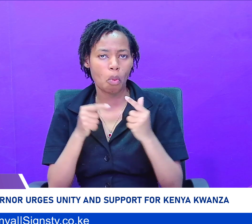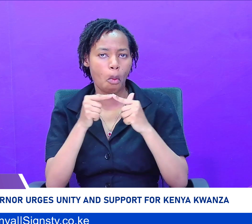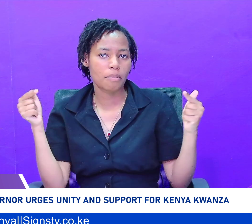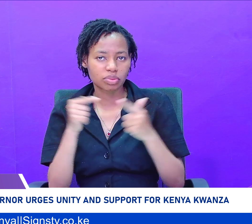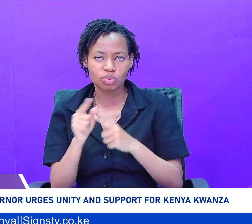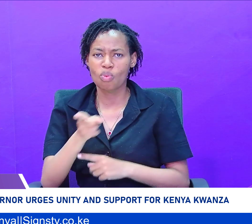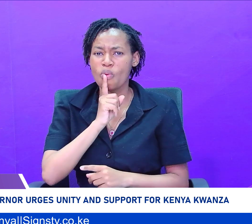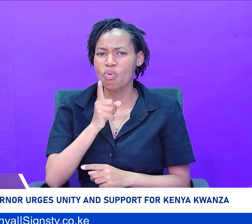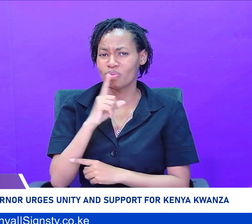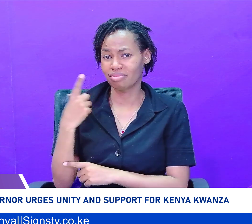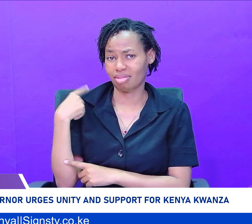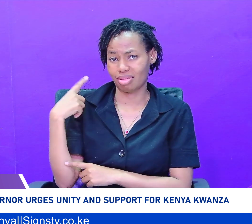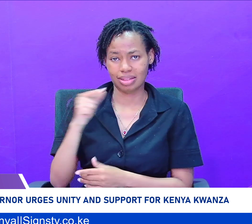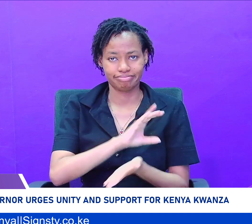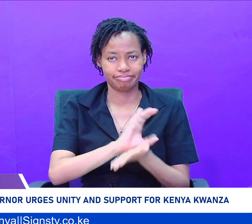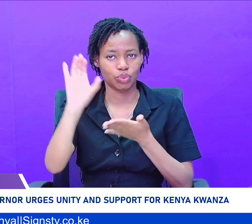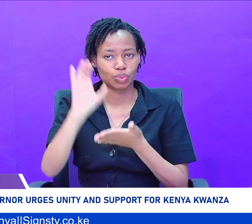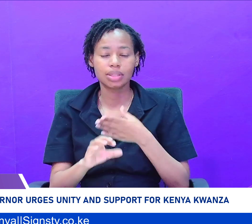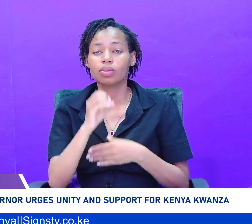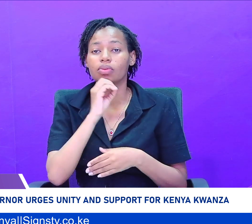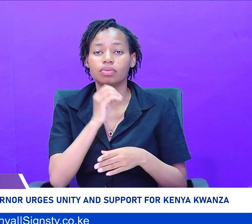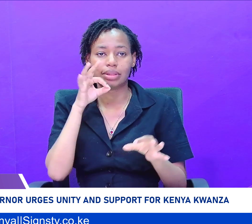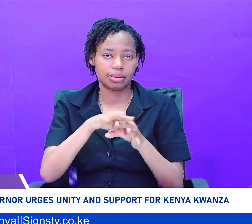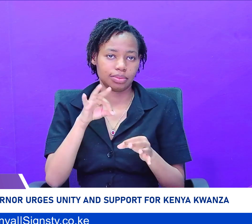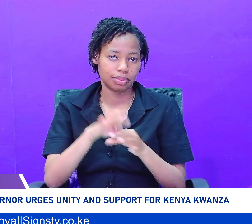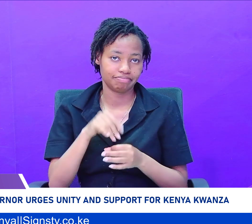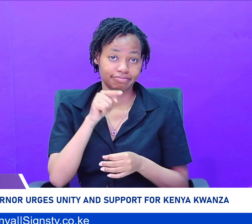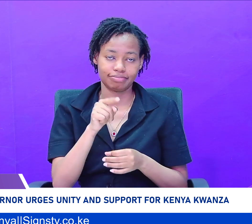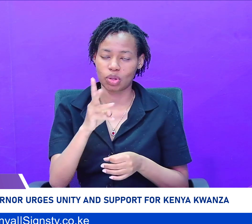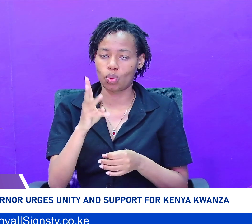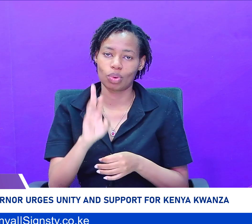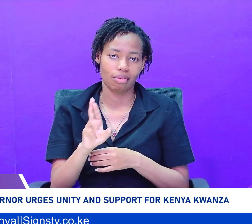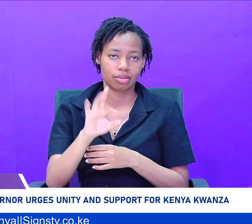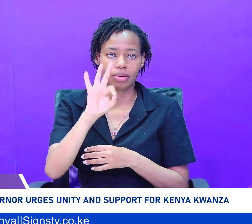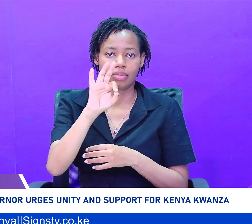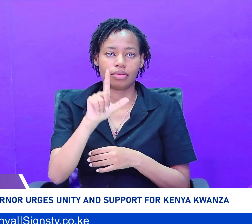opposition claims that recently concluded October elections were flawed.